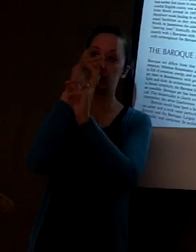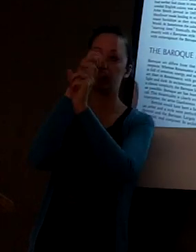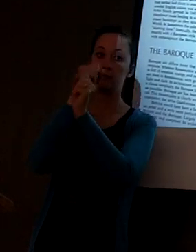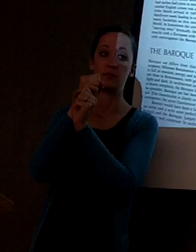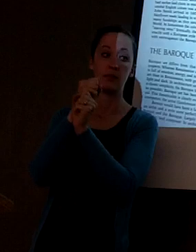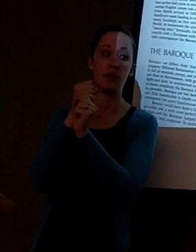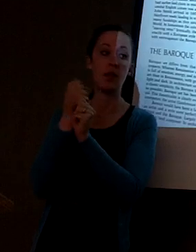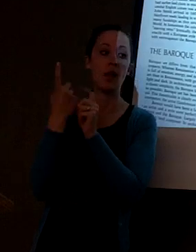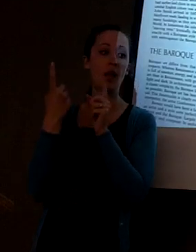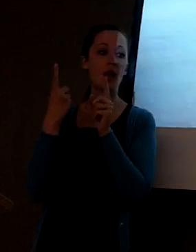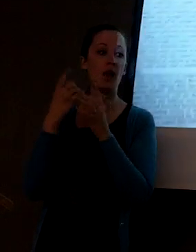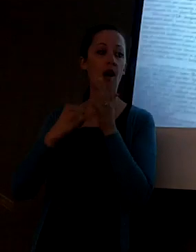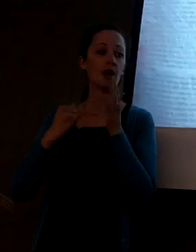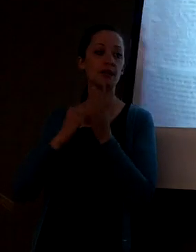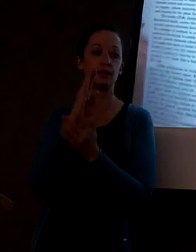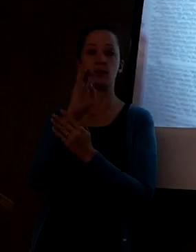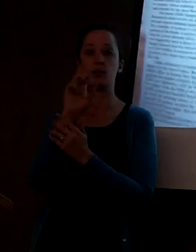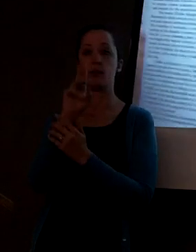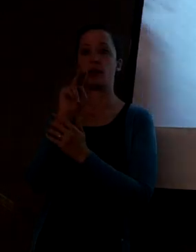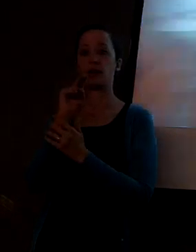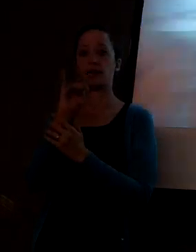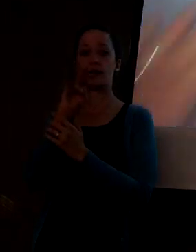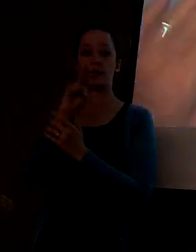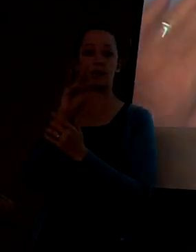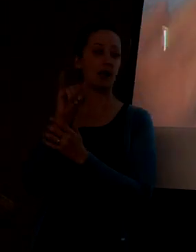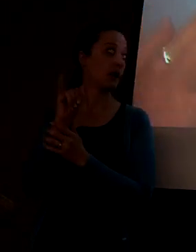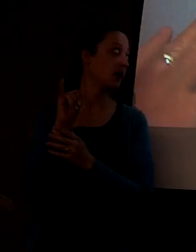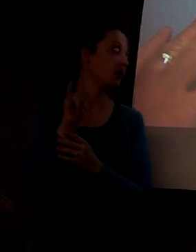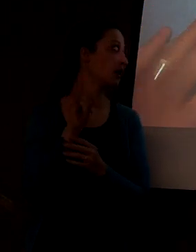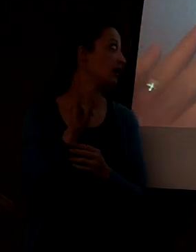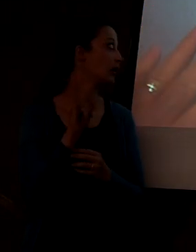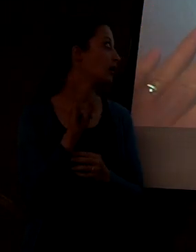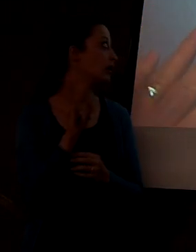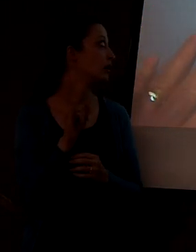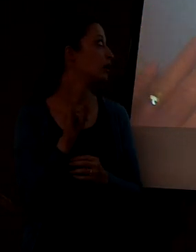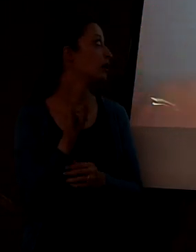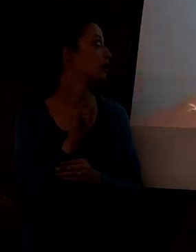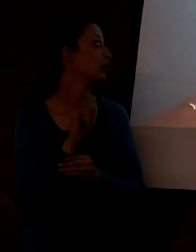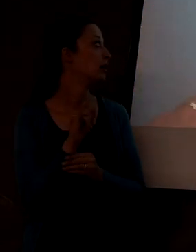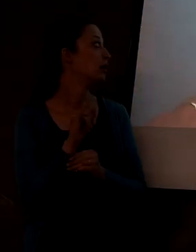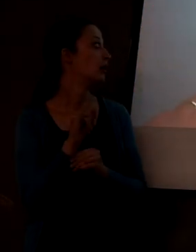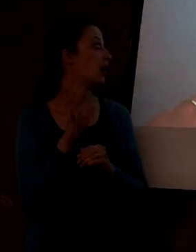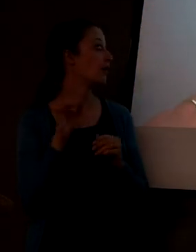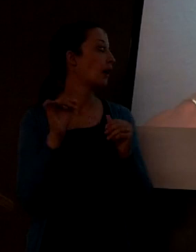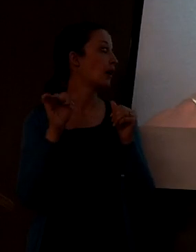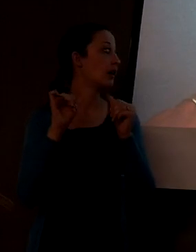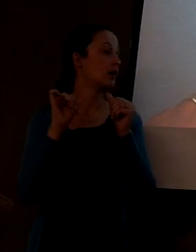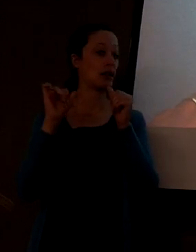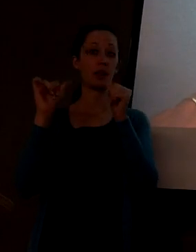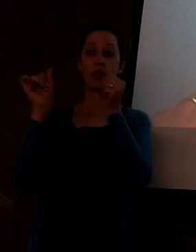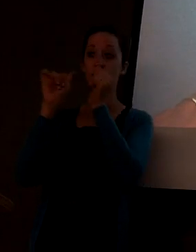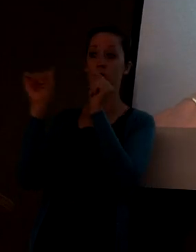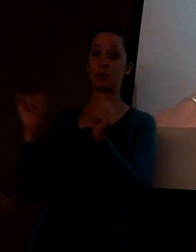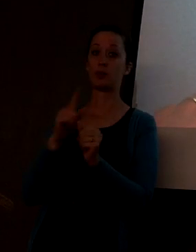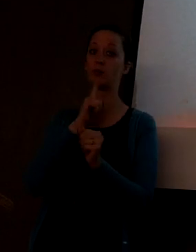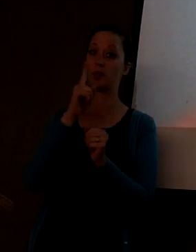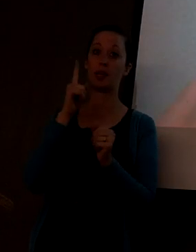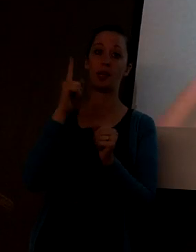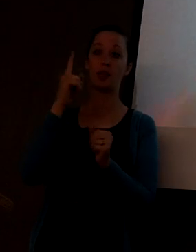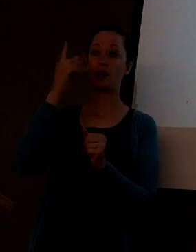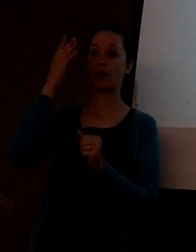Bernini shows that here in this figure. The great sculptor Borromini really activates the front of